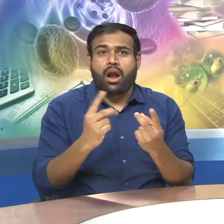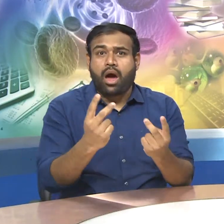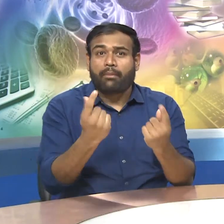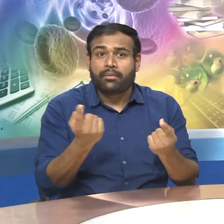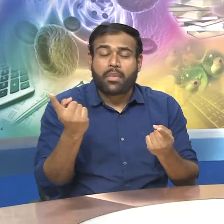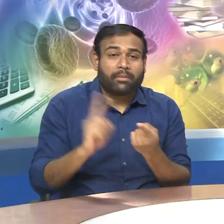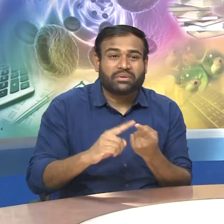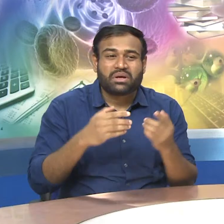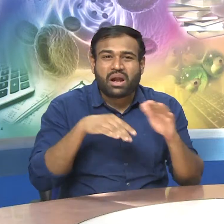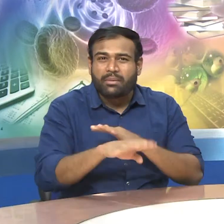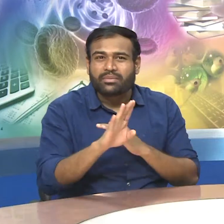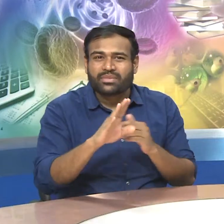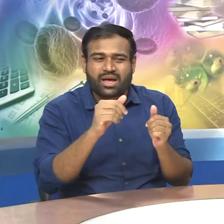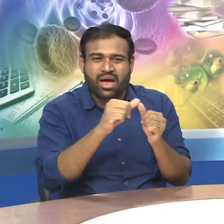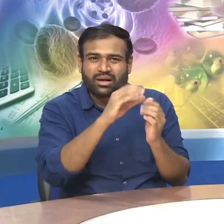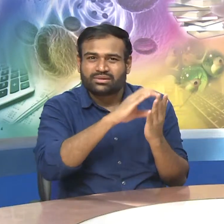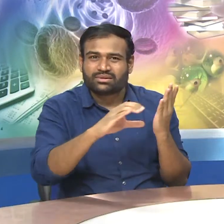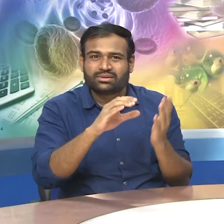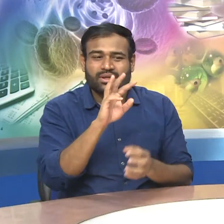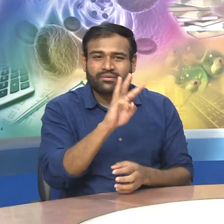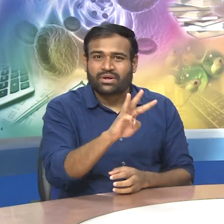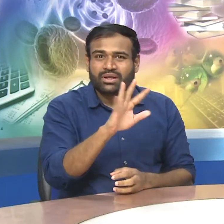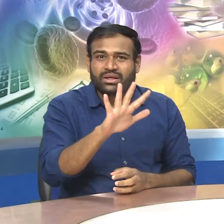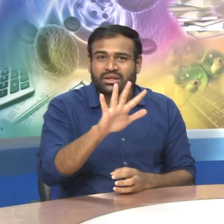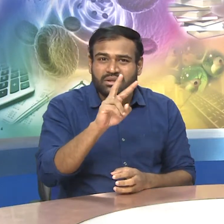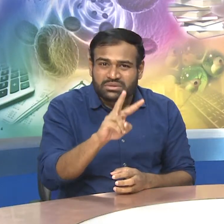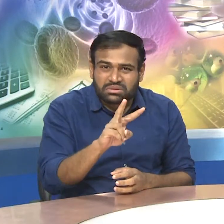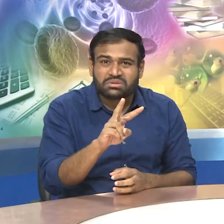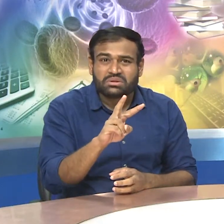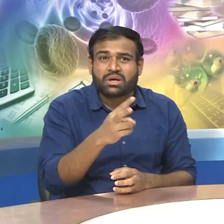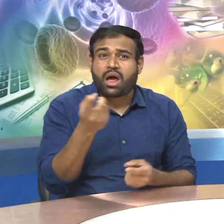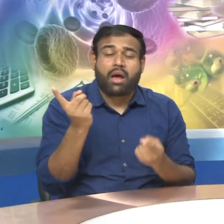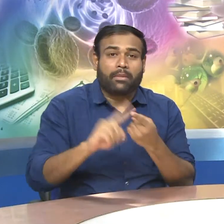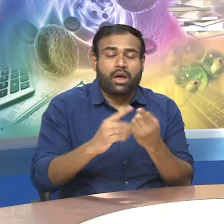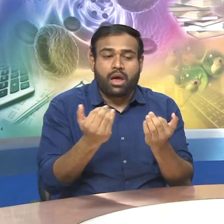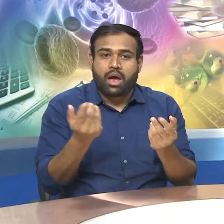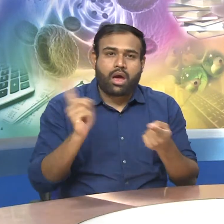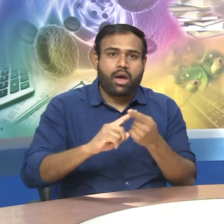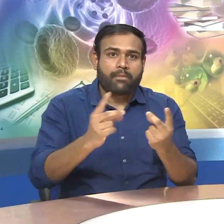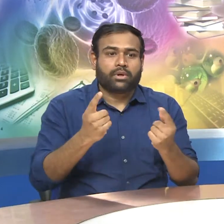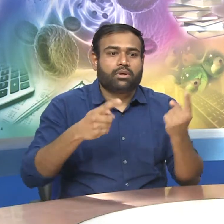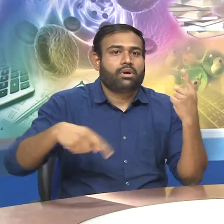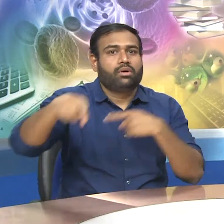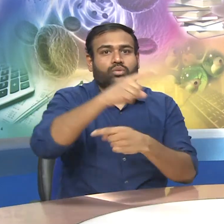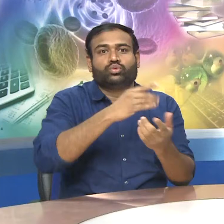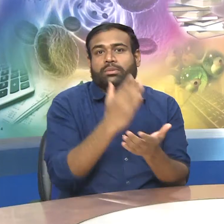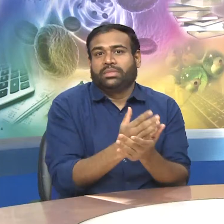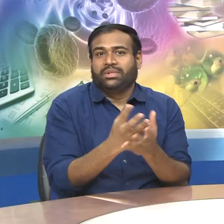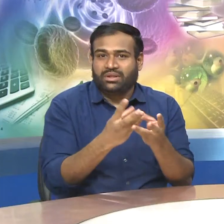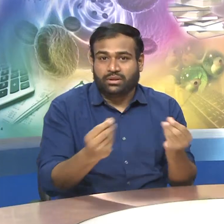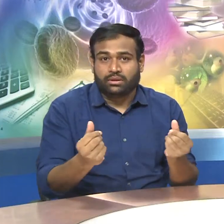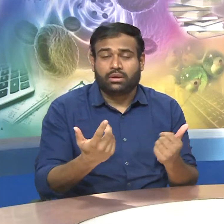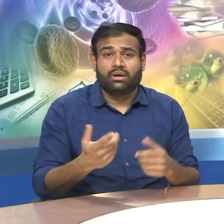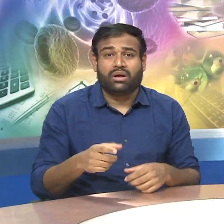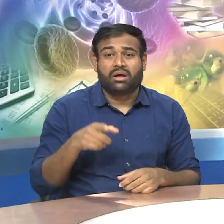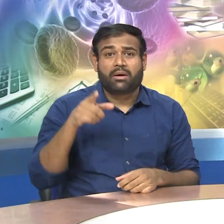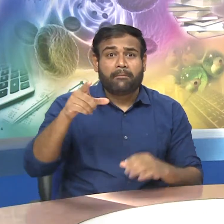In case of proclamation of national emergency under Article 352,